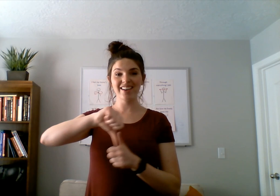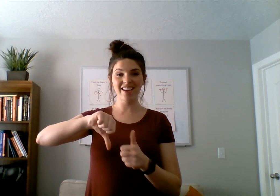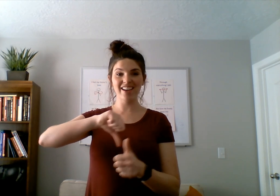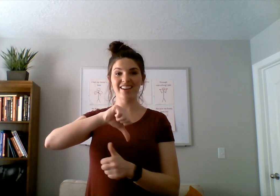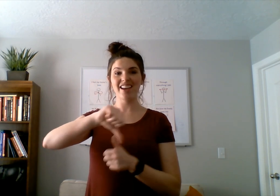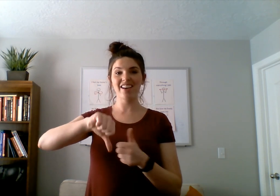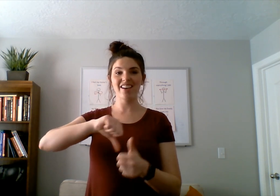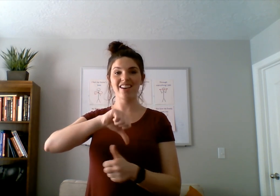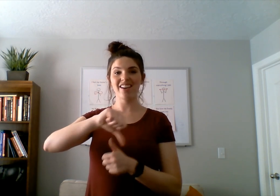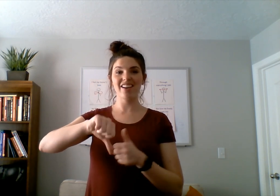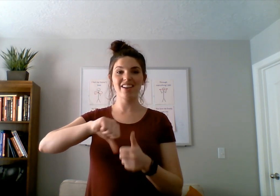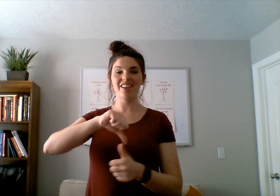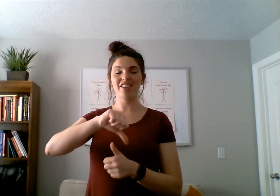another.